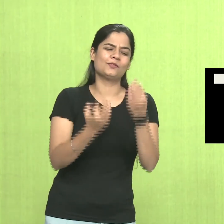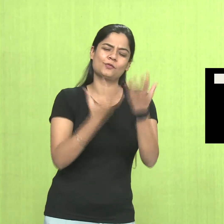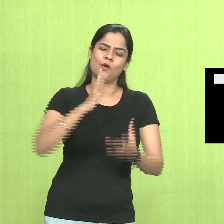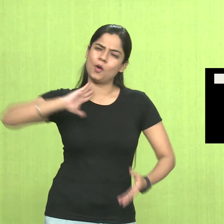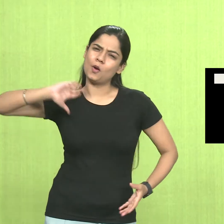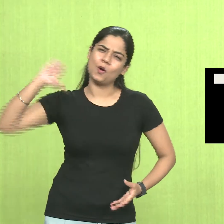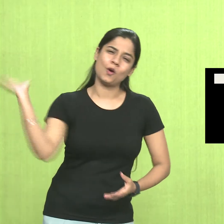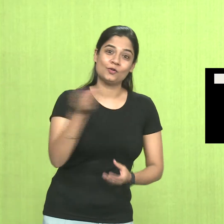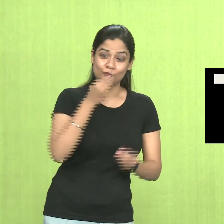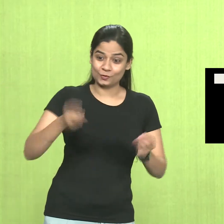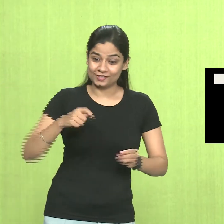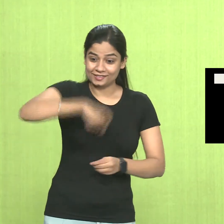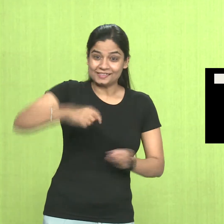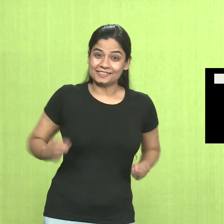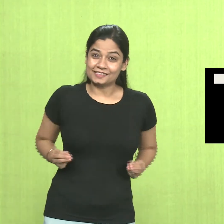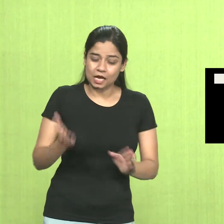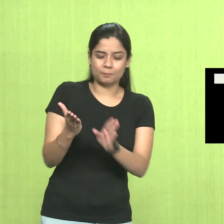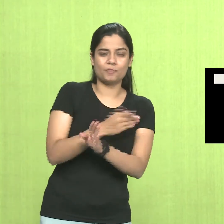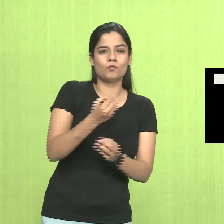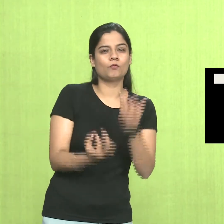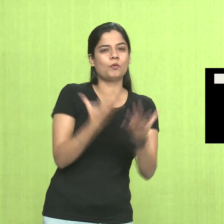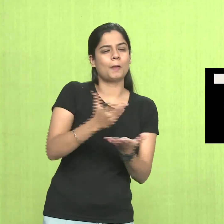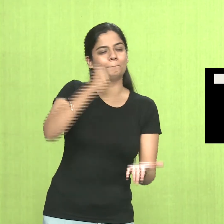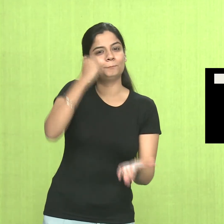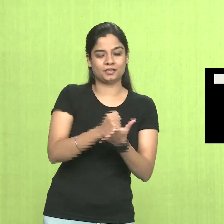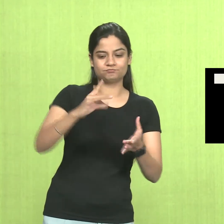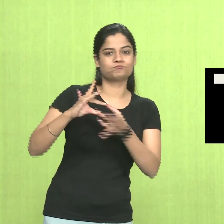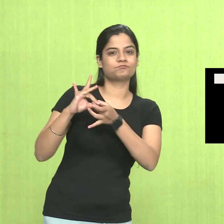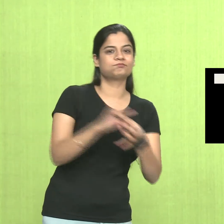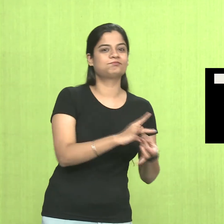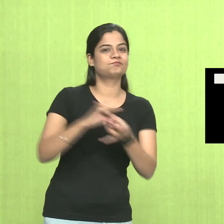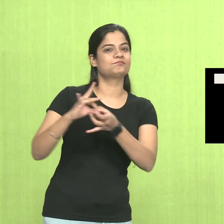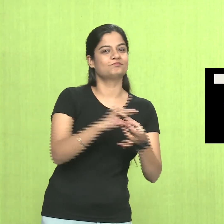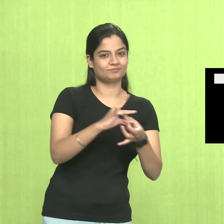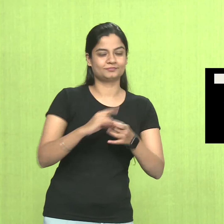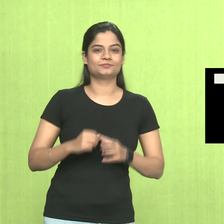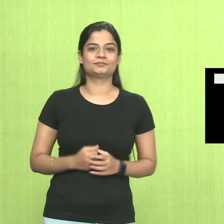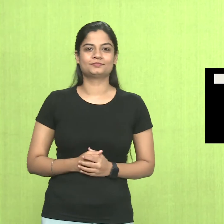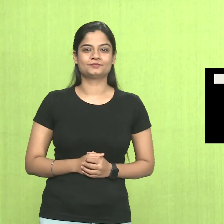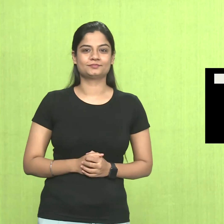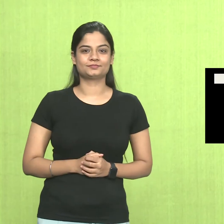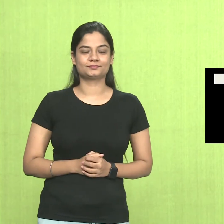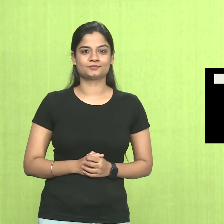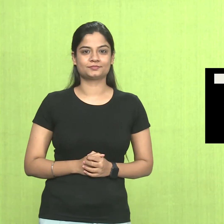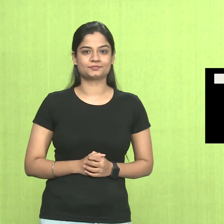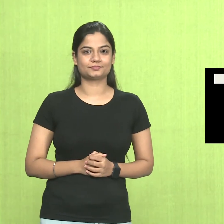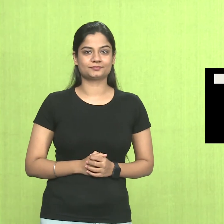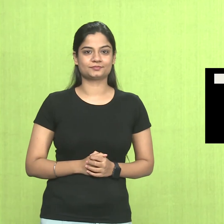food. Once we have to always remember that the action of heat is termed as cooking. Heat is